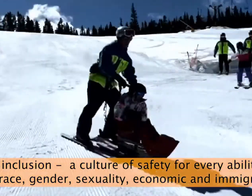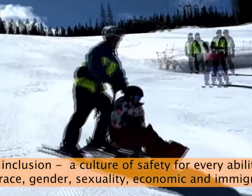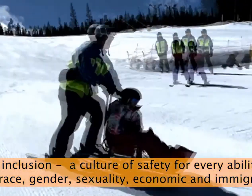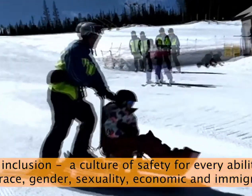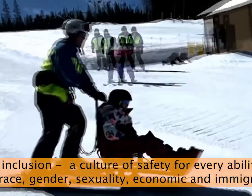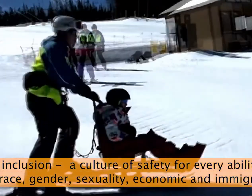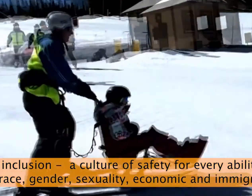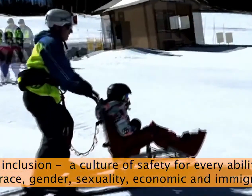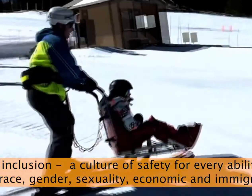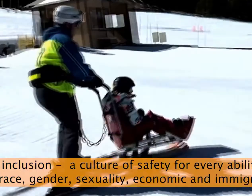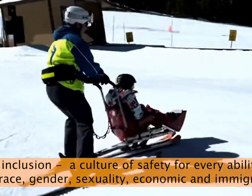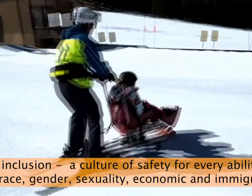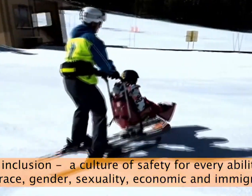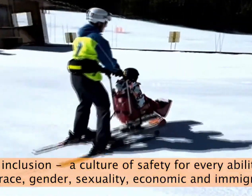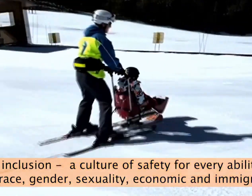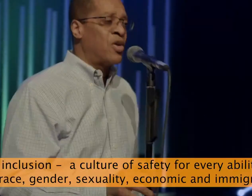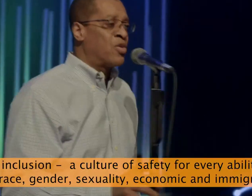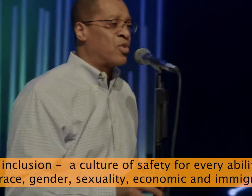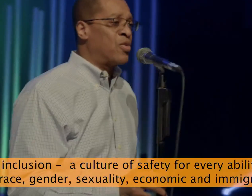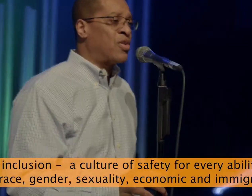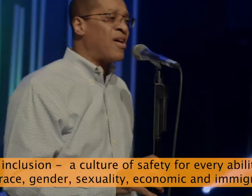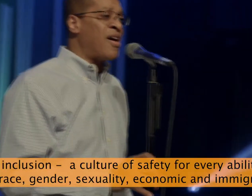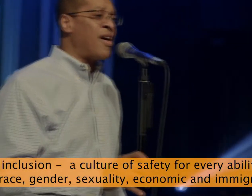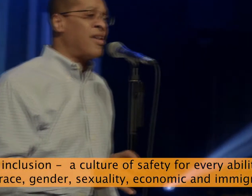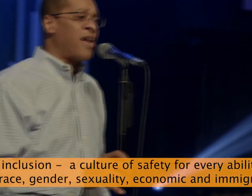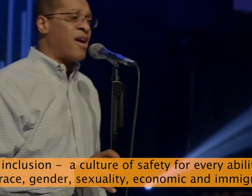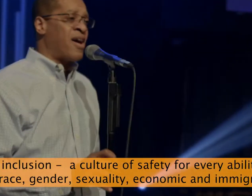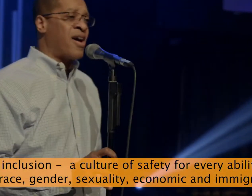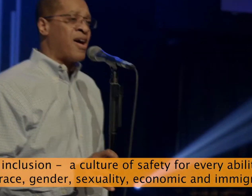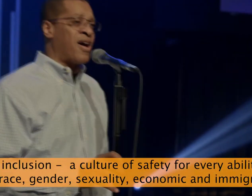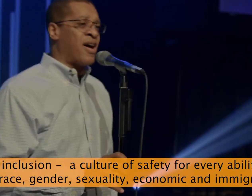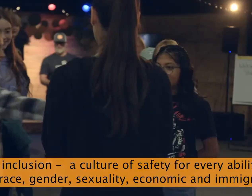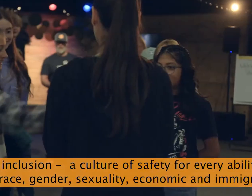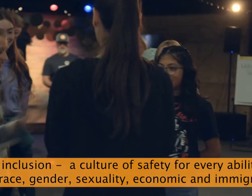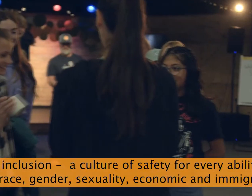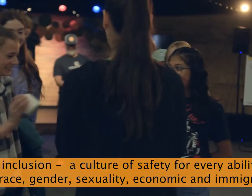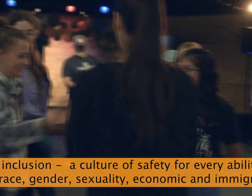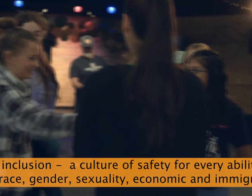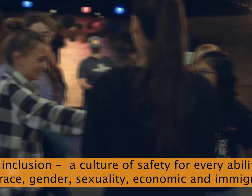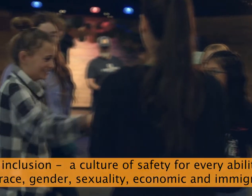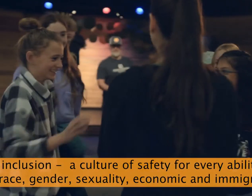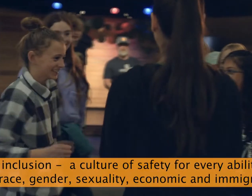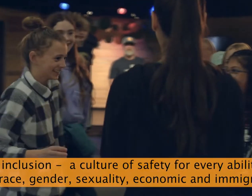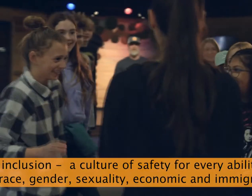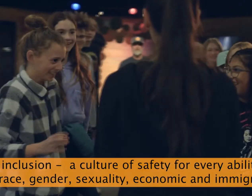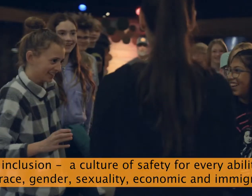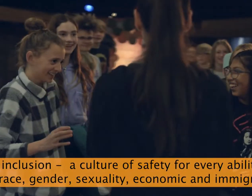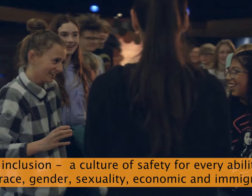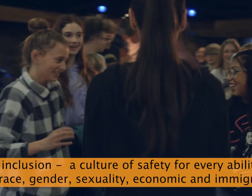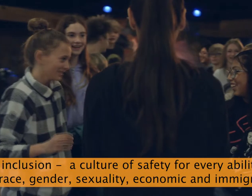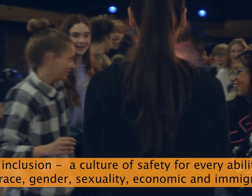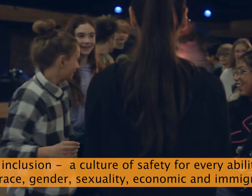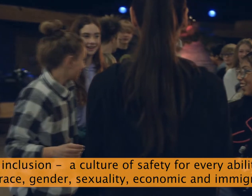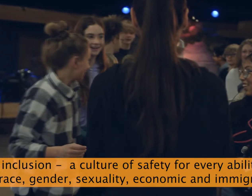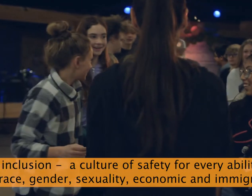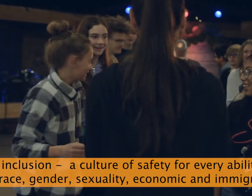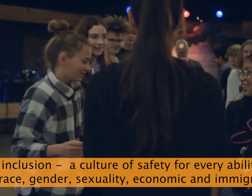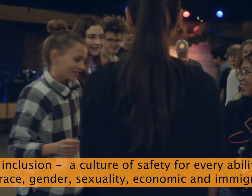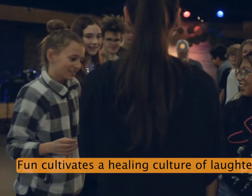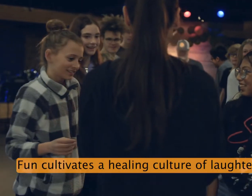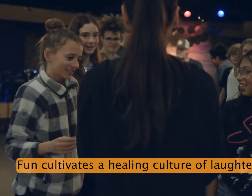for every ability level, age, race, gender, sexuality, economic, and immigration